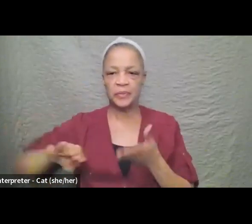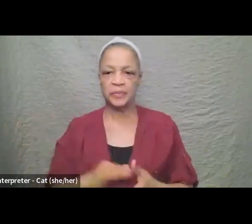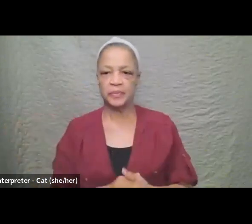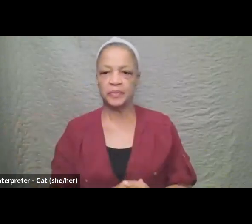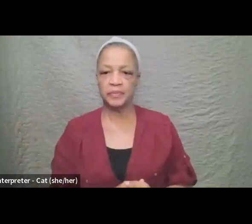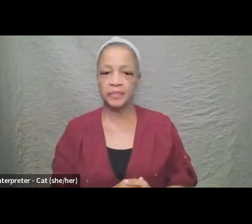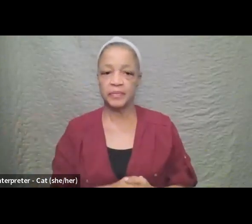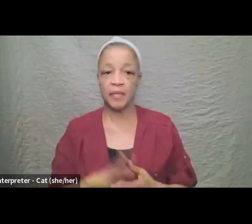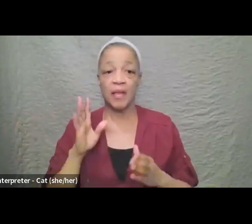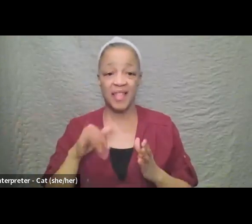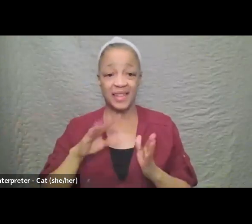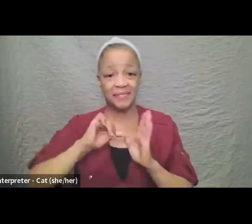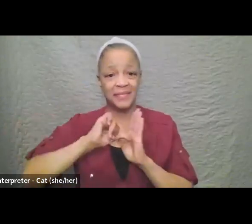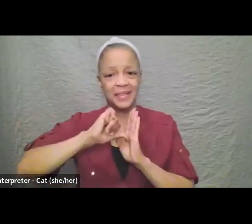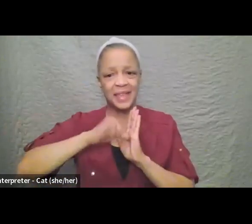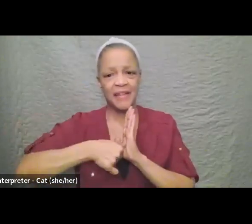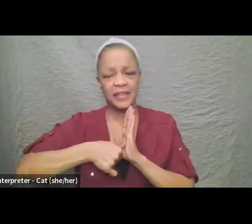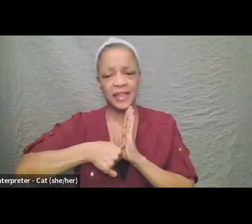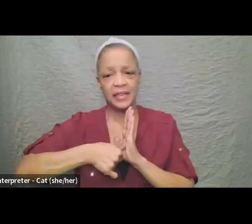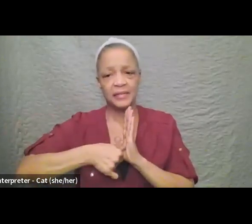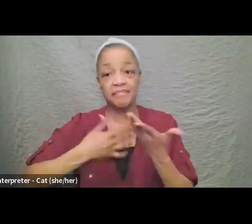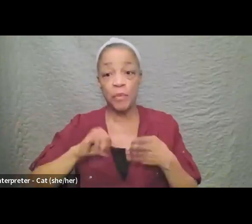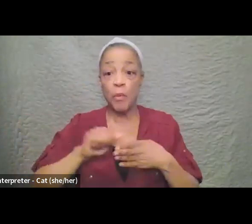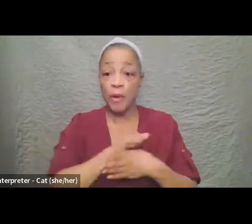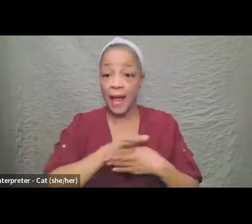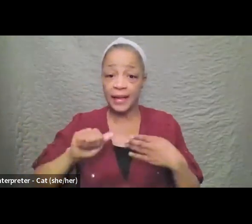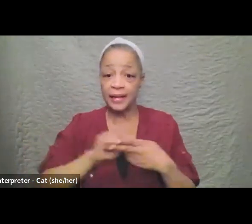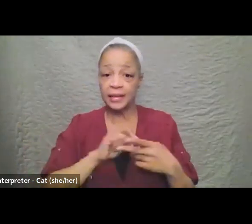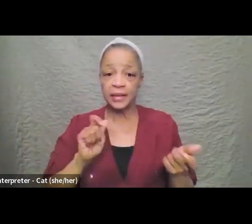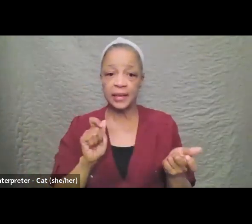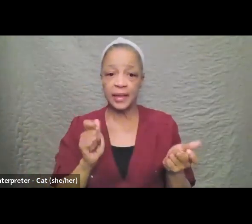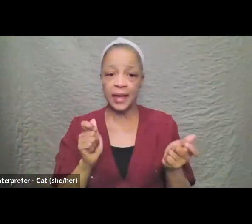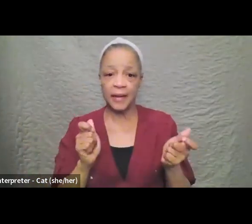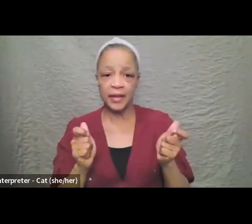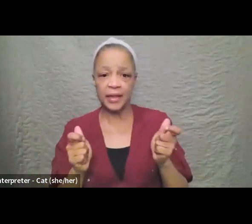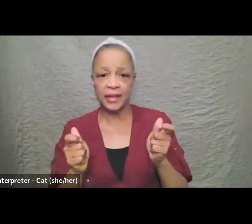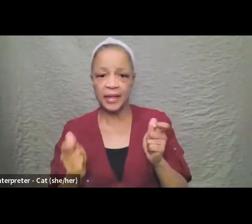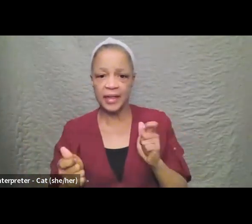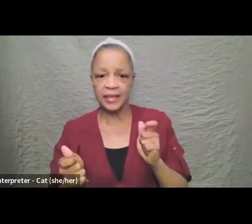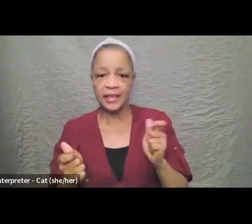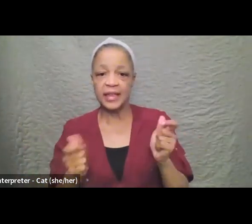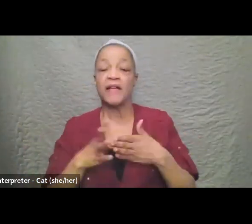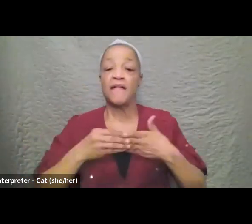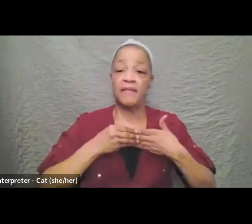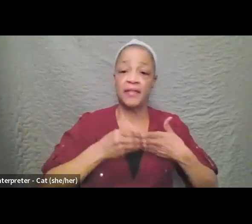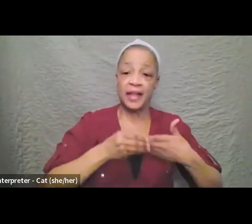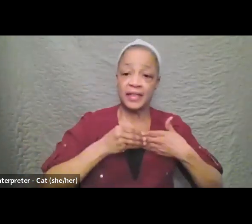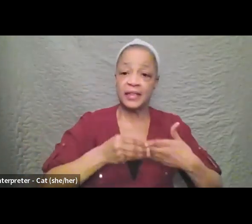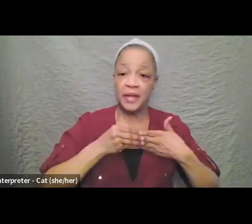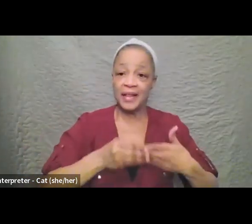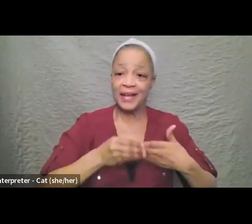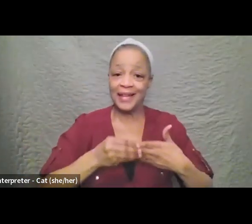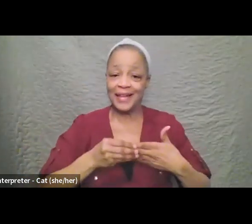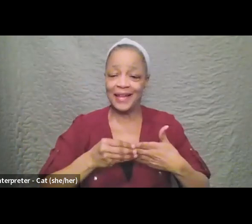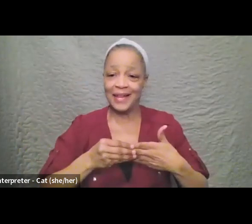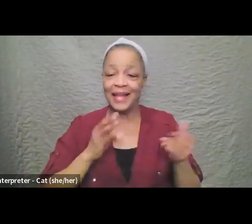It emphasizes practice, adaptation, flexibility, and an ethic